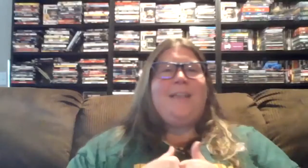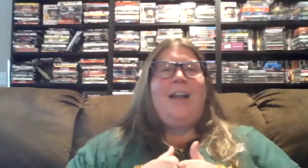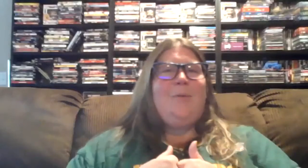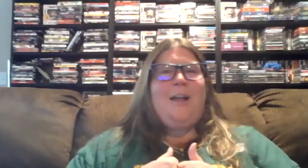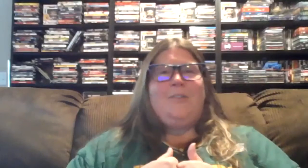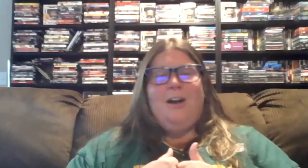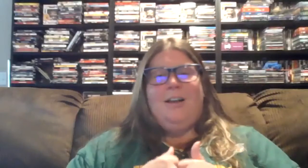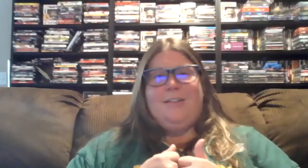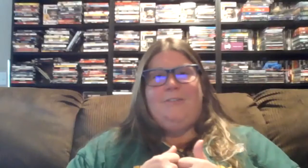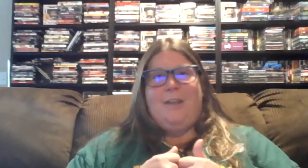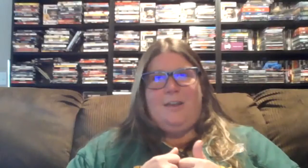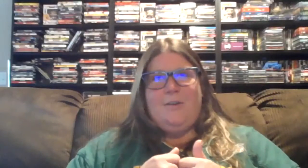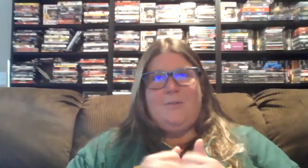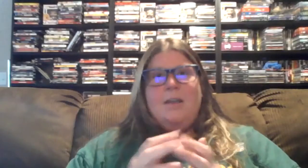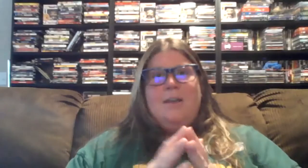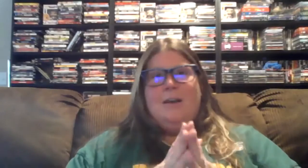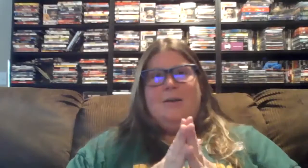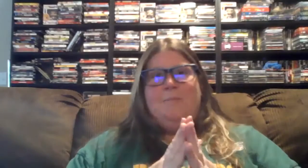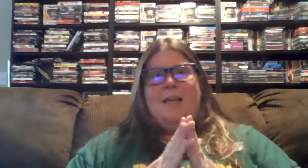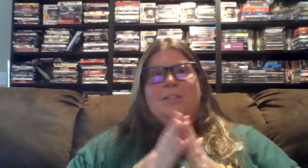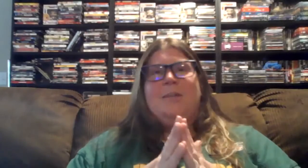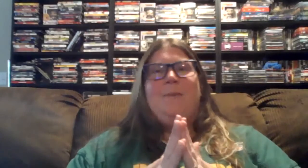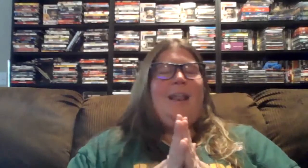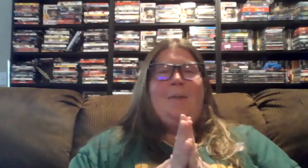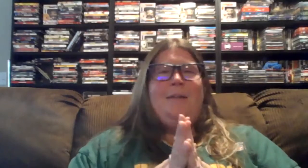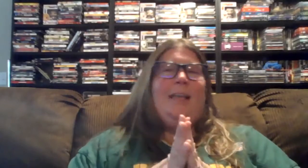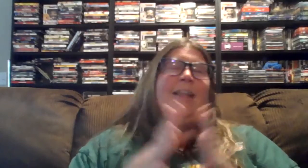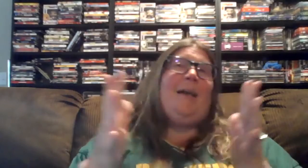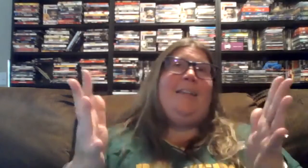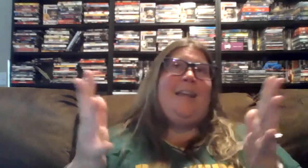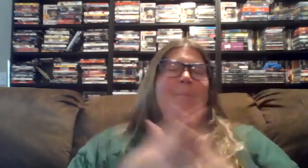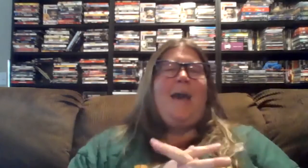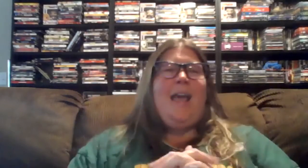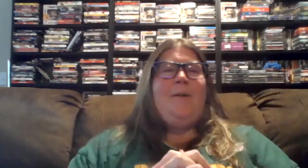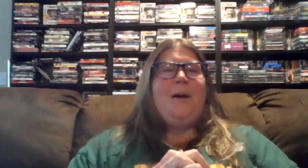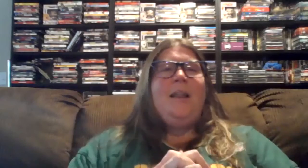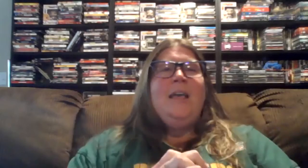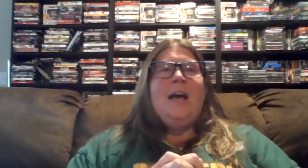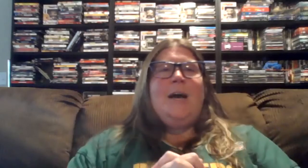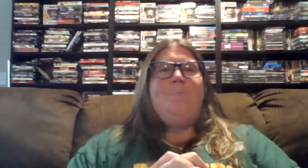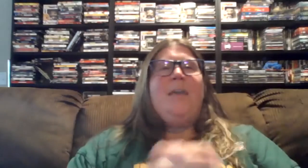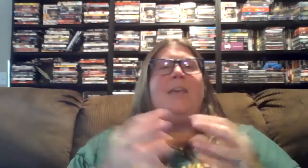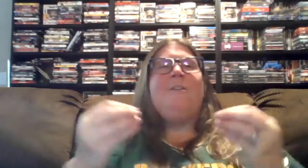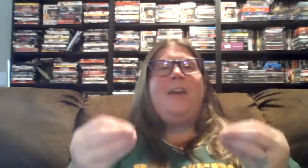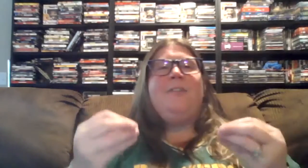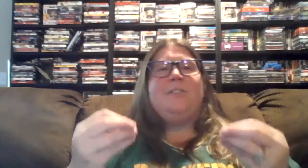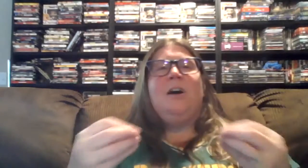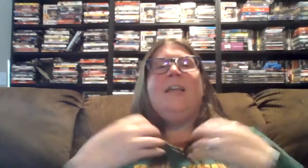signing whatever song is on the radio. It's just a bad habit, I guess not a bad habit, but picking your favorite song gets